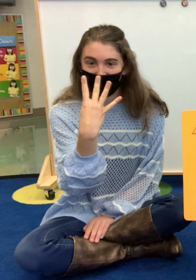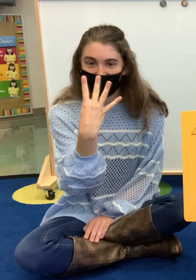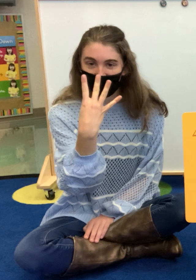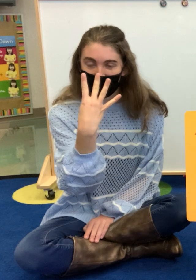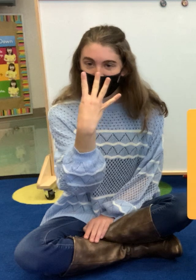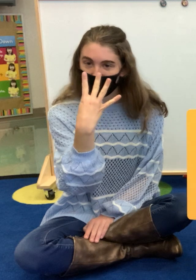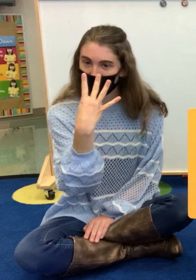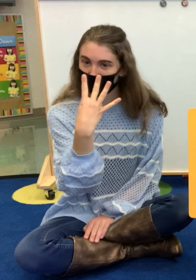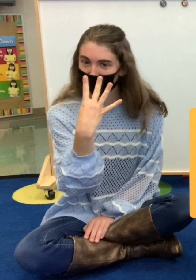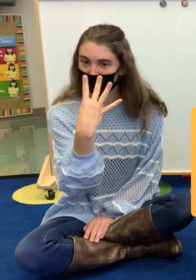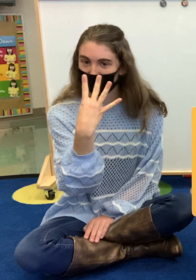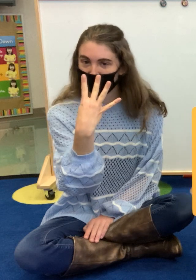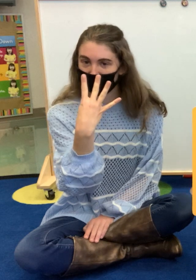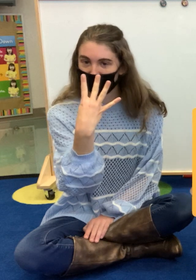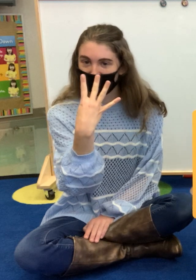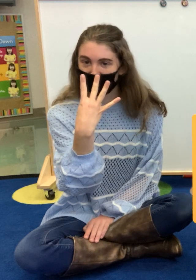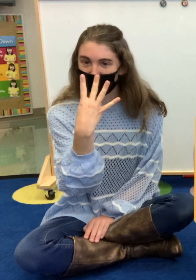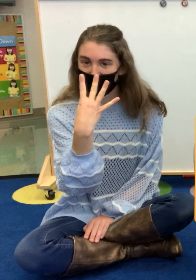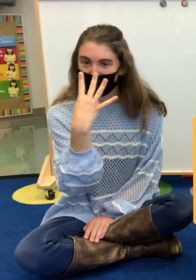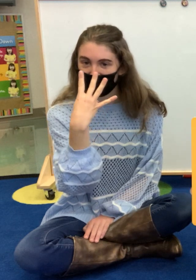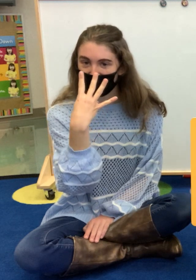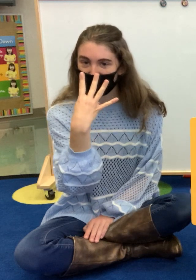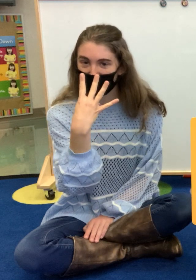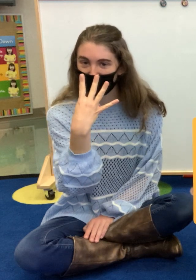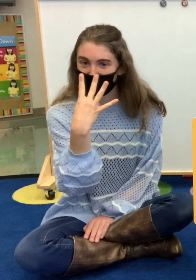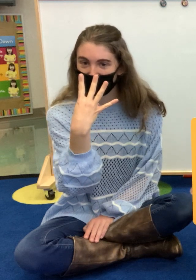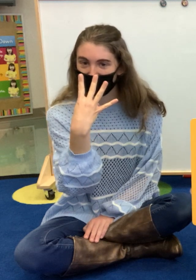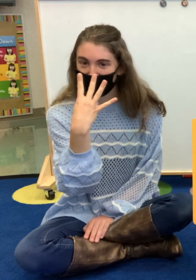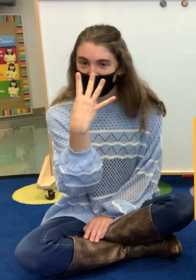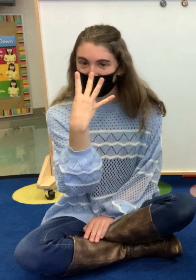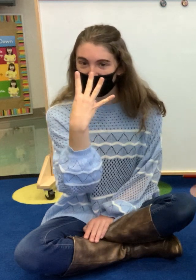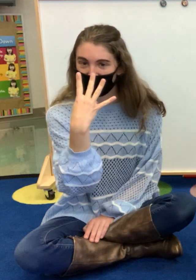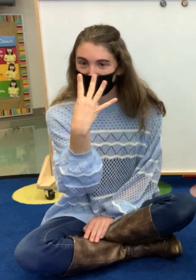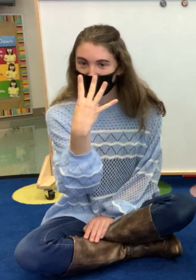see? That's right, four.